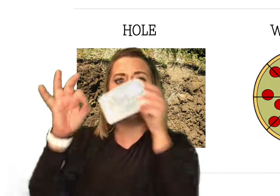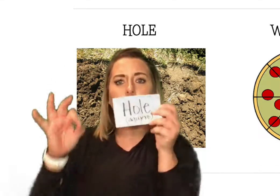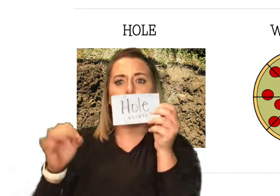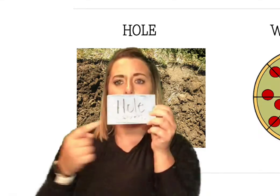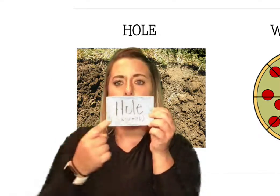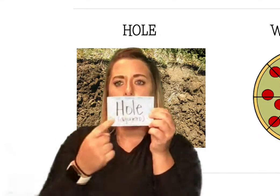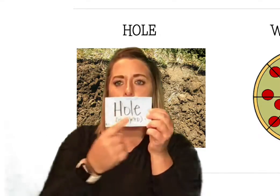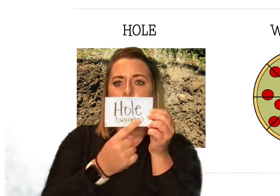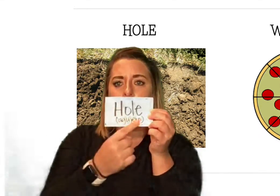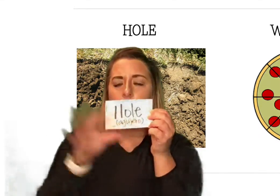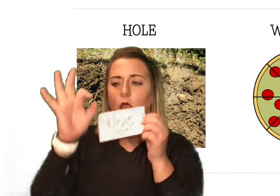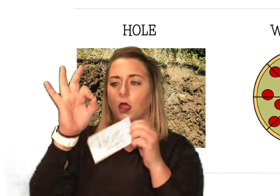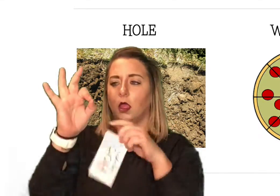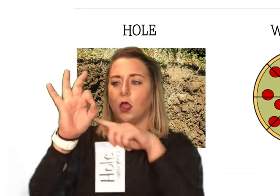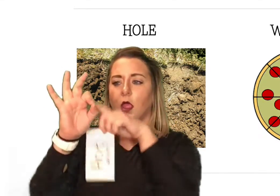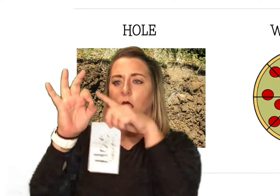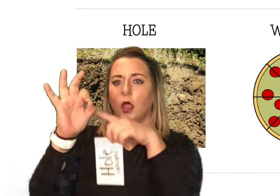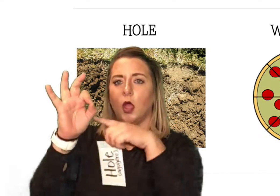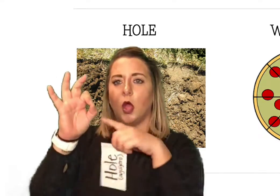Whole.